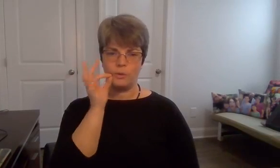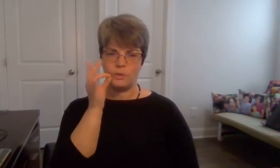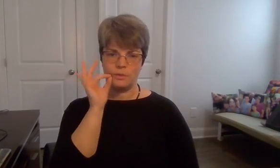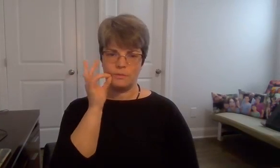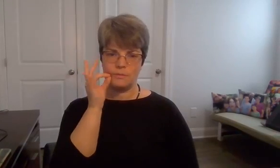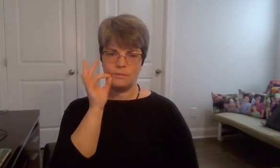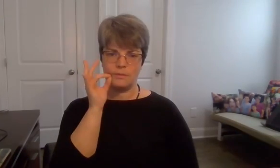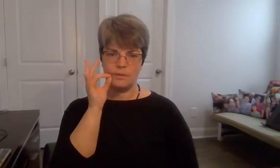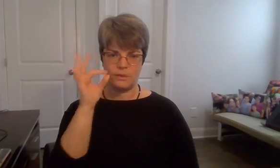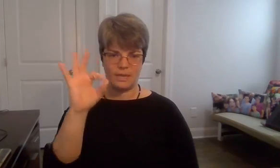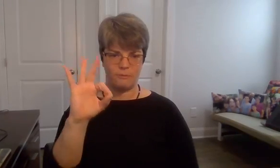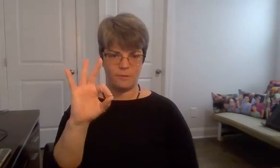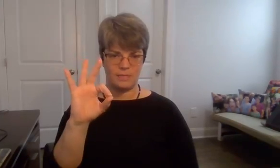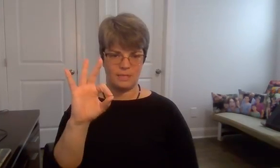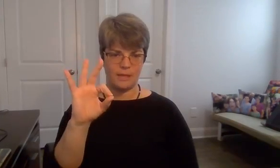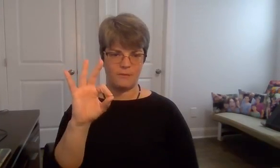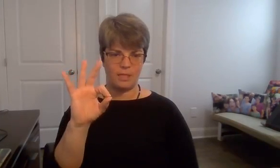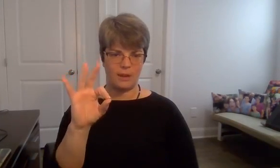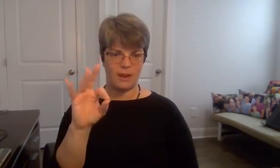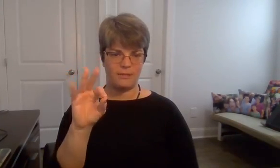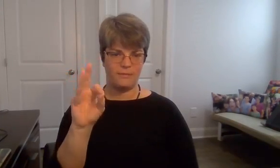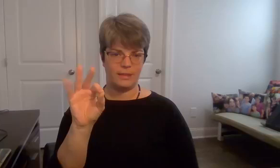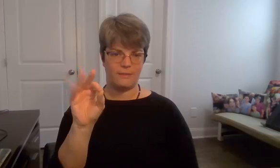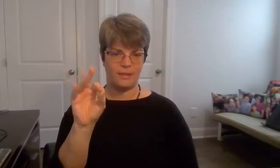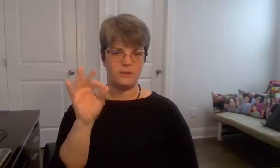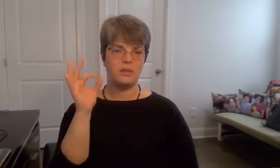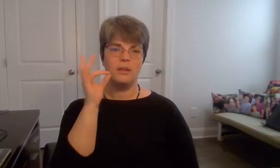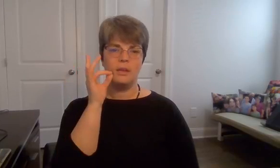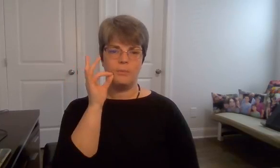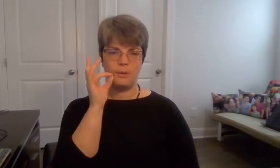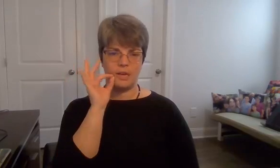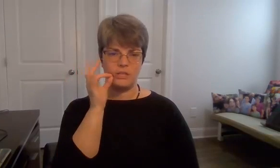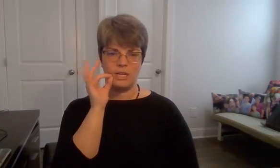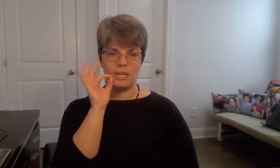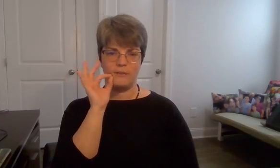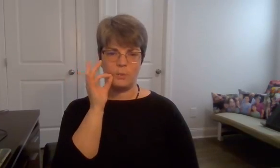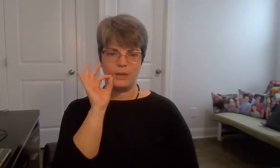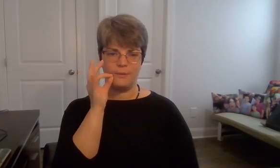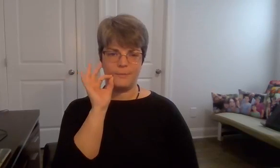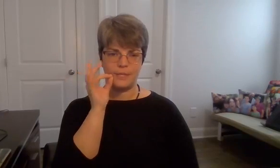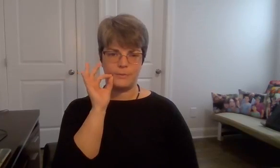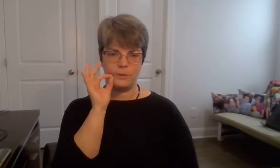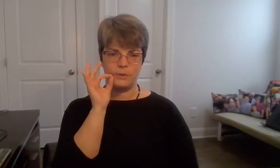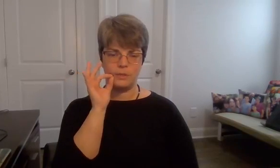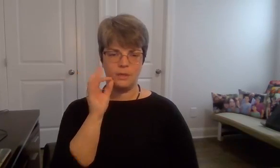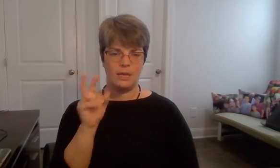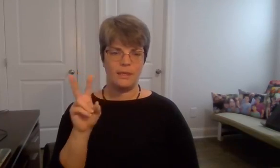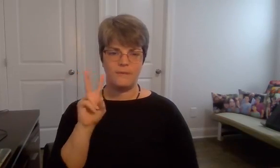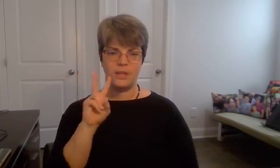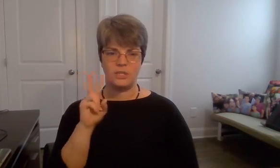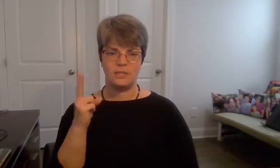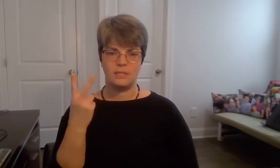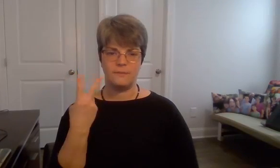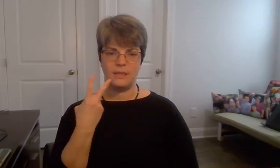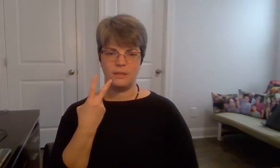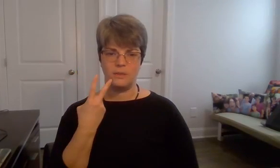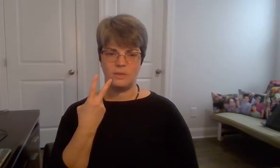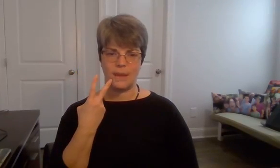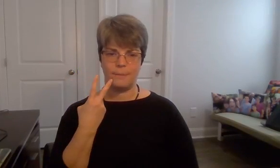fruit. So again, remember, this is the letter F, like feathers. Put it by your cheek and give it a wiggle. That's fruit. And then veggies is a V that you tap